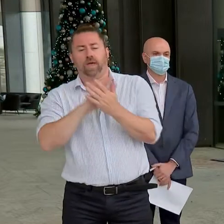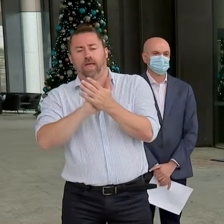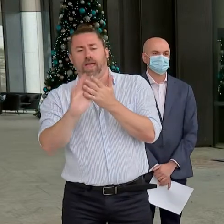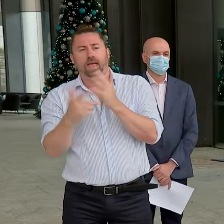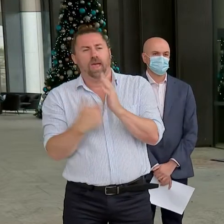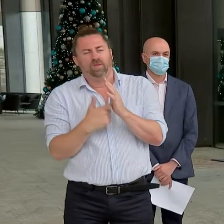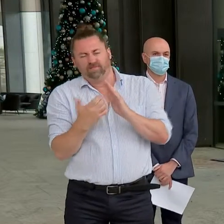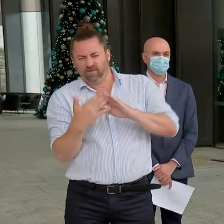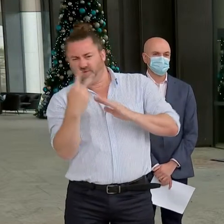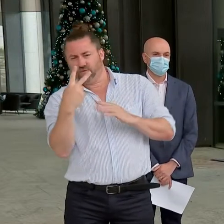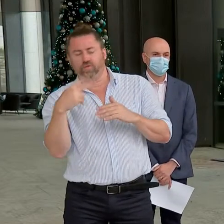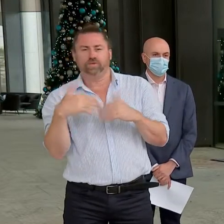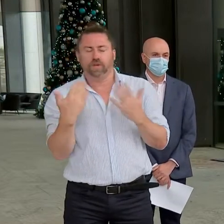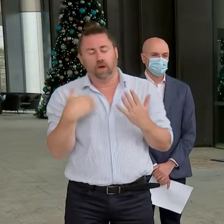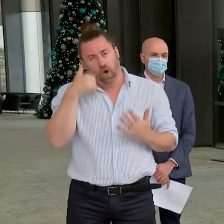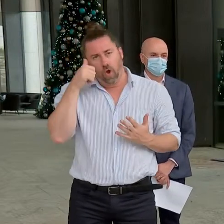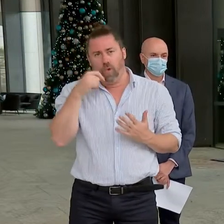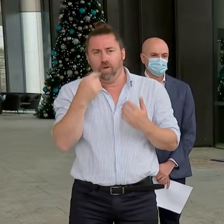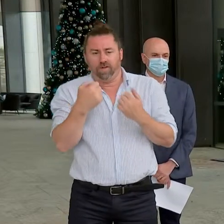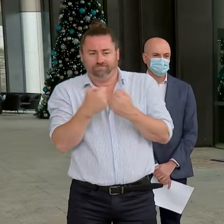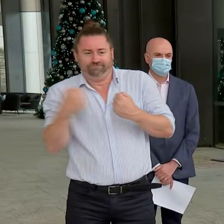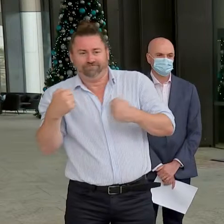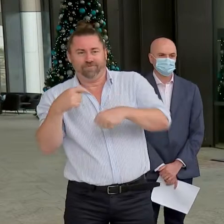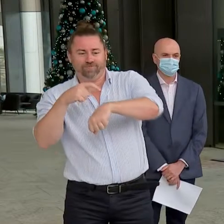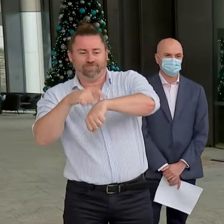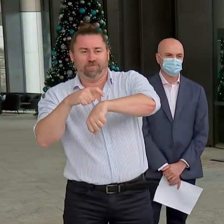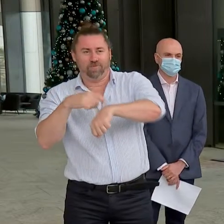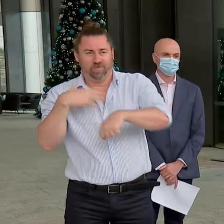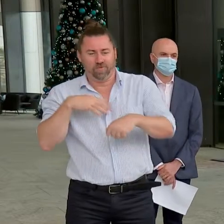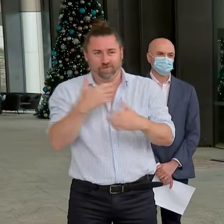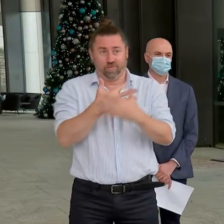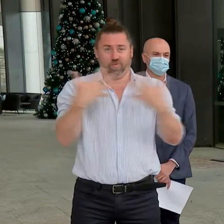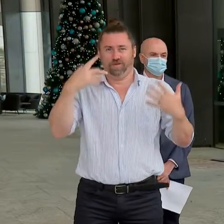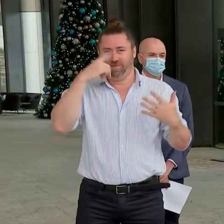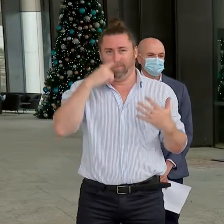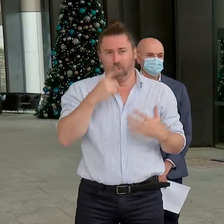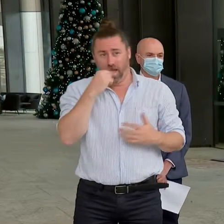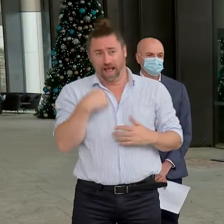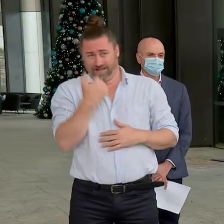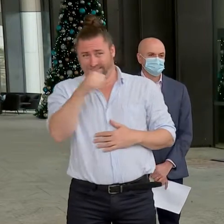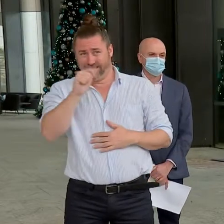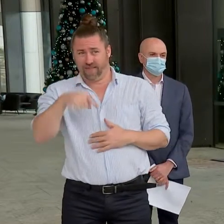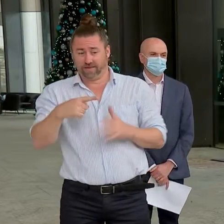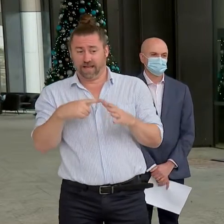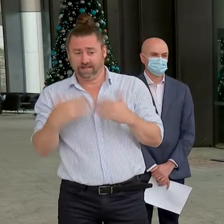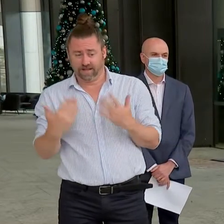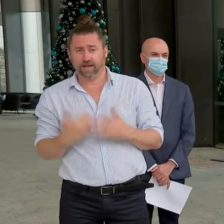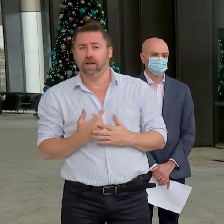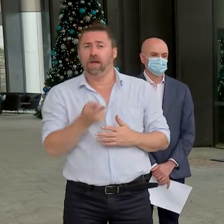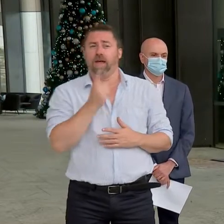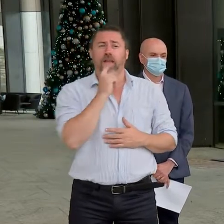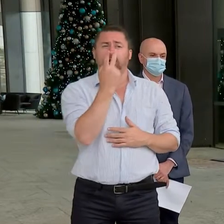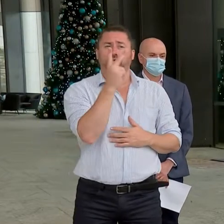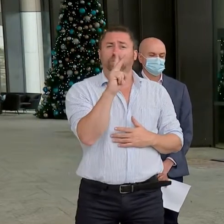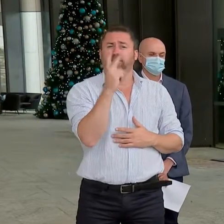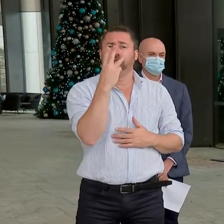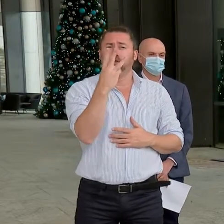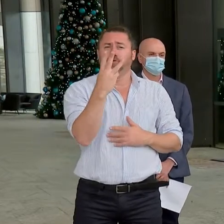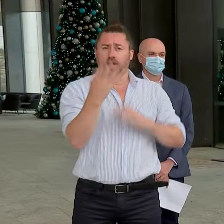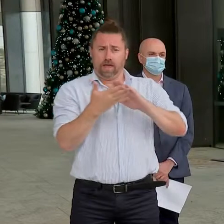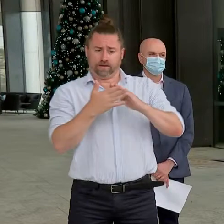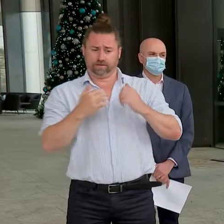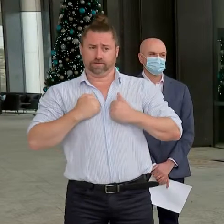little bit longer as we got more tests coming in. We've got 123 Queensland Health testing sites that